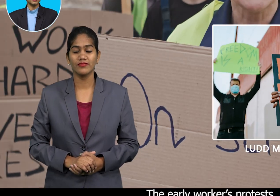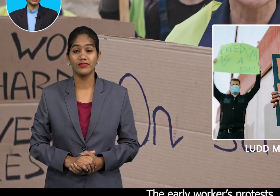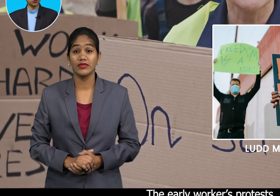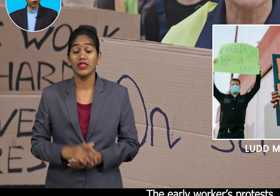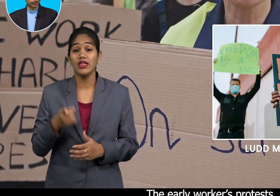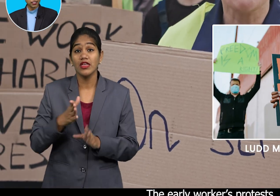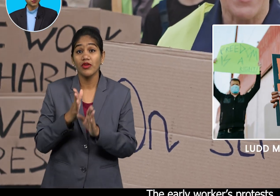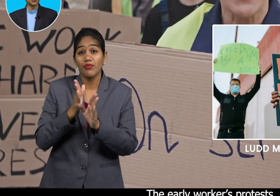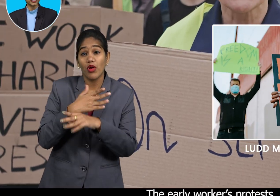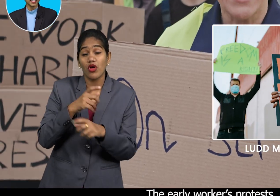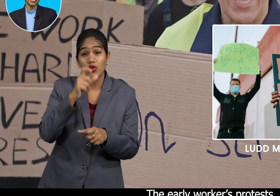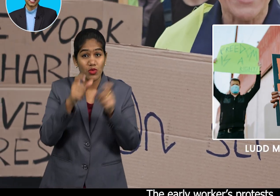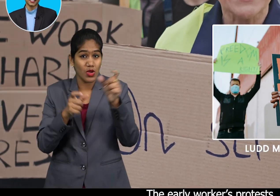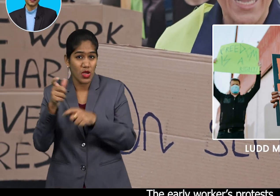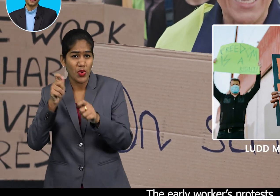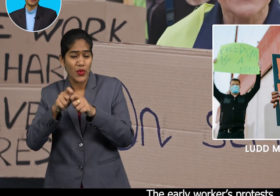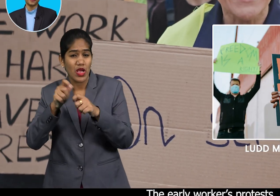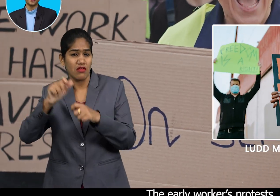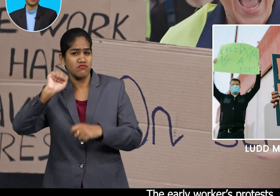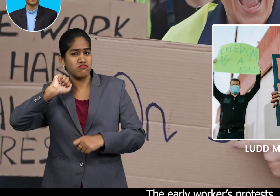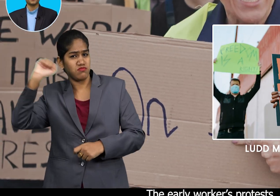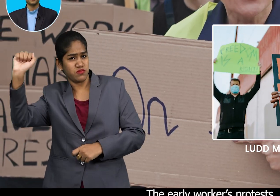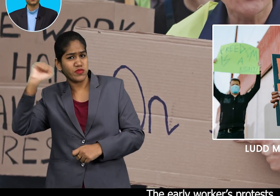The early workers' protest,